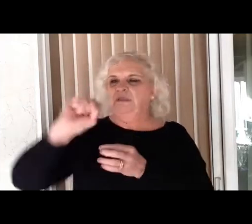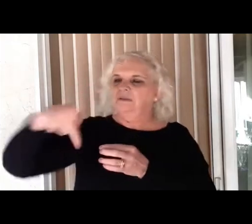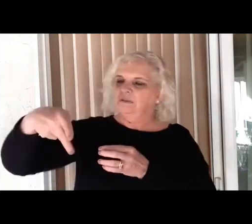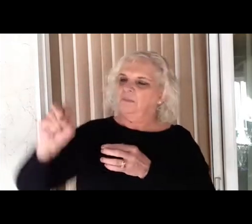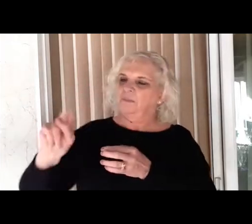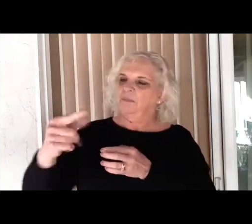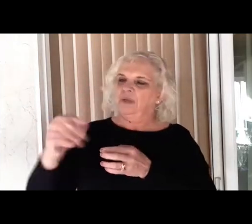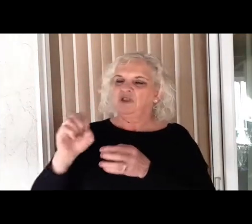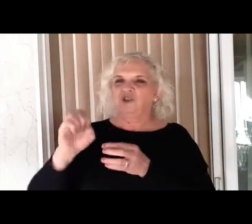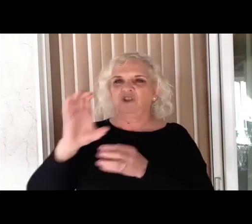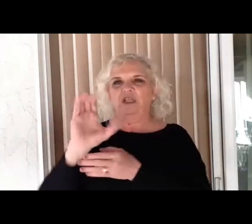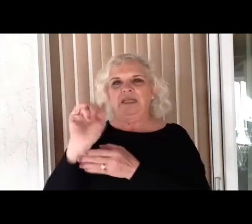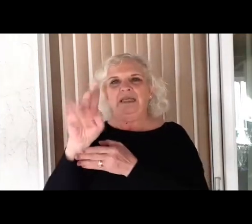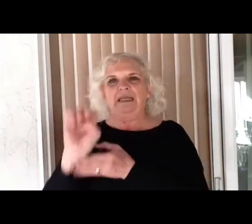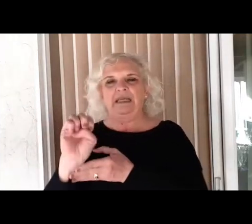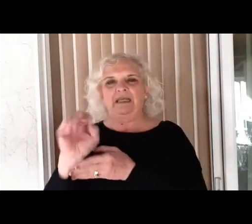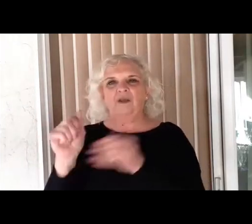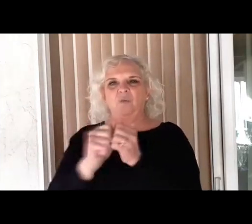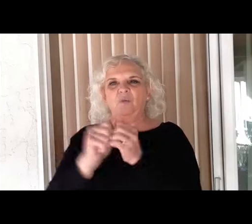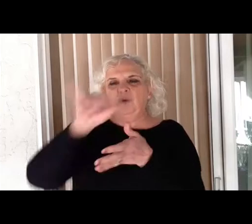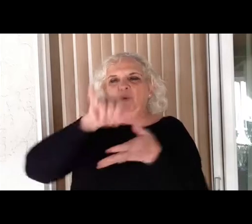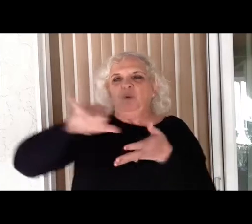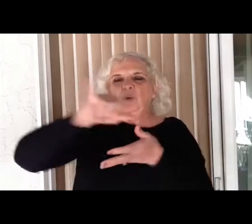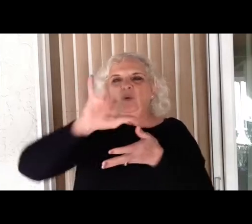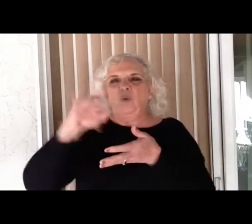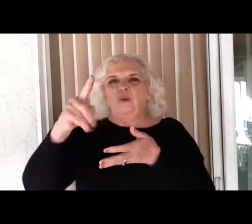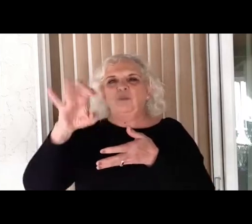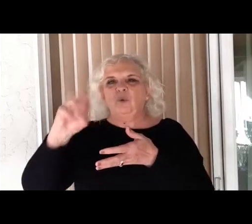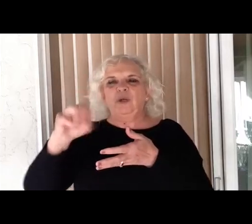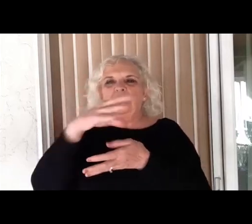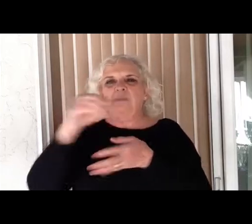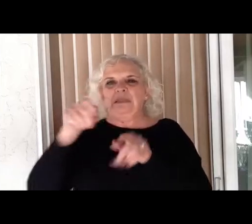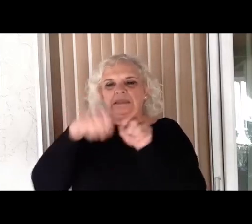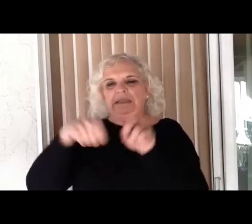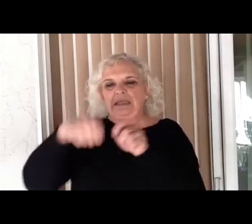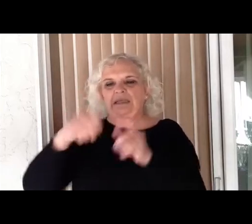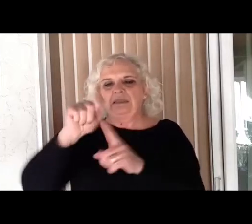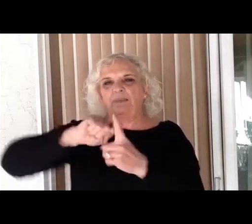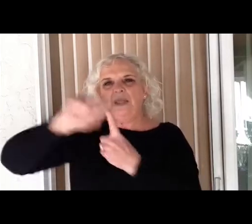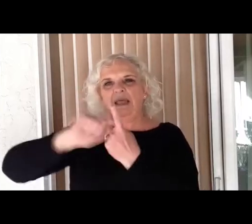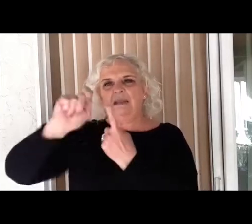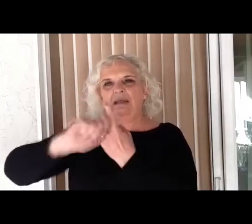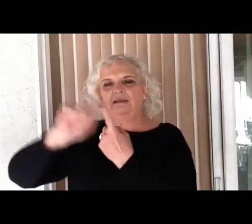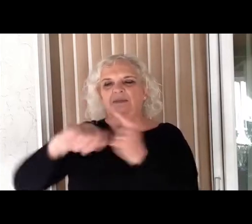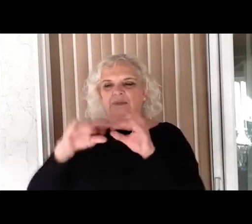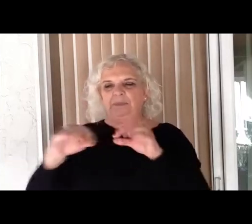with homemade whipped cream and sliced bananas. And